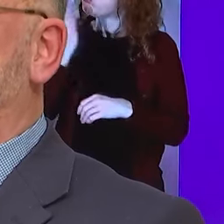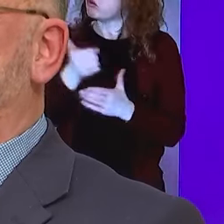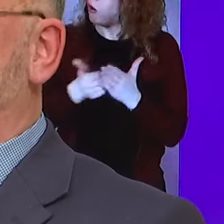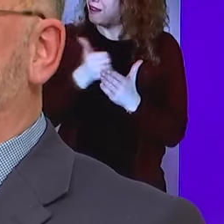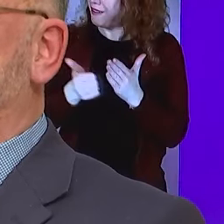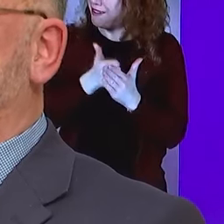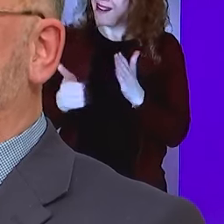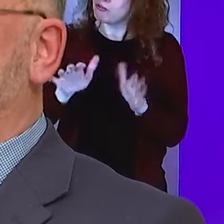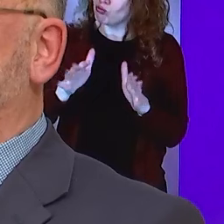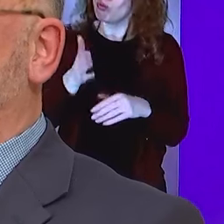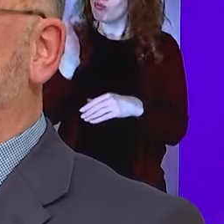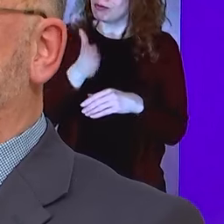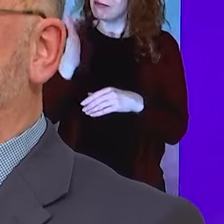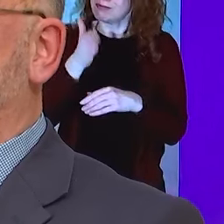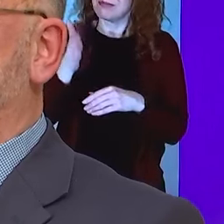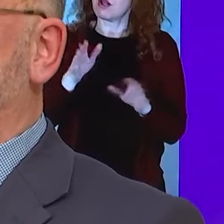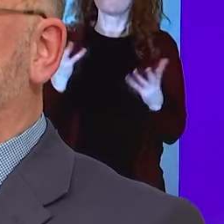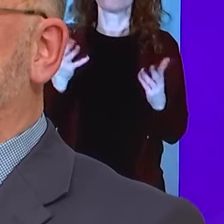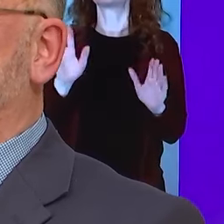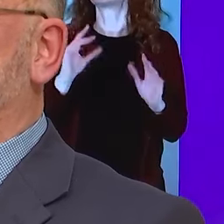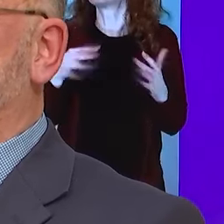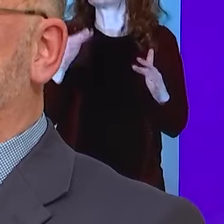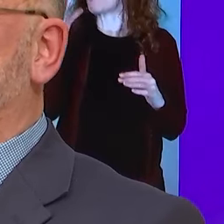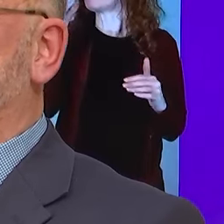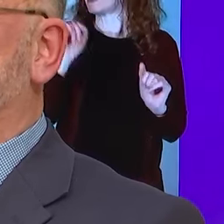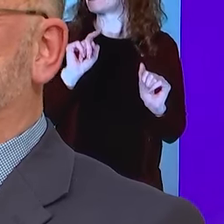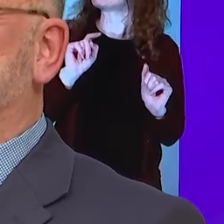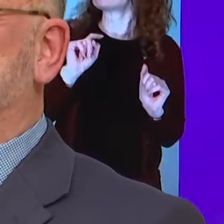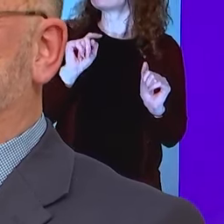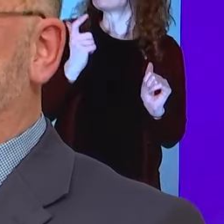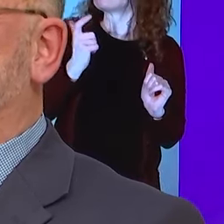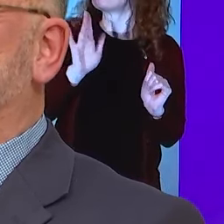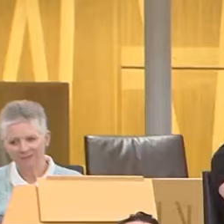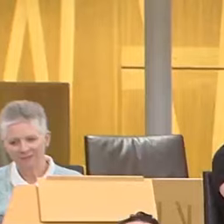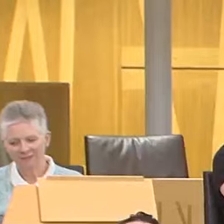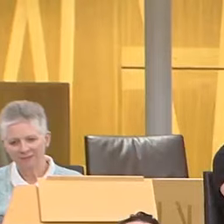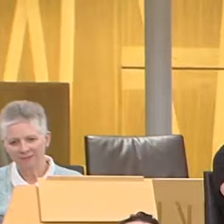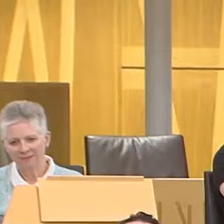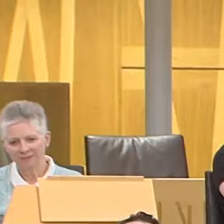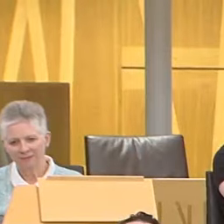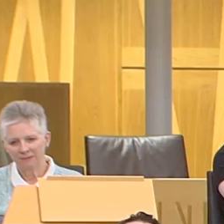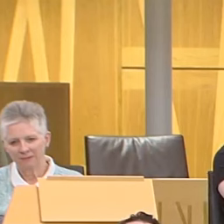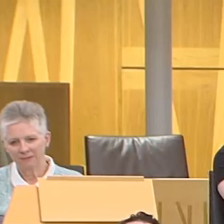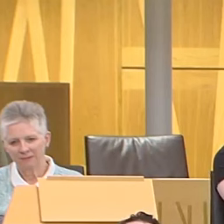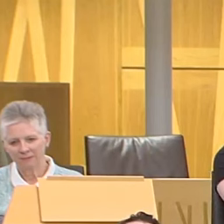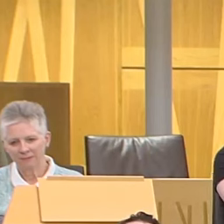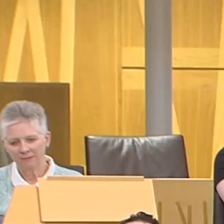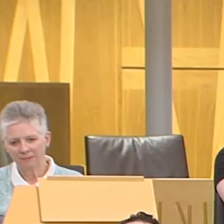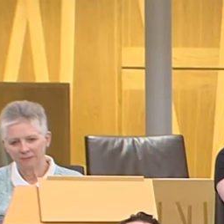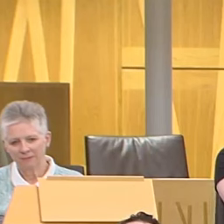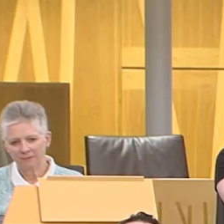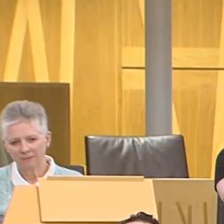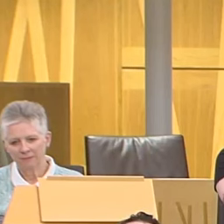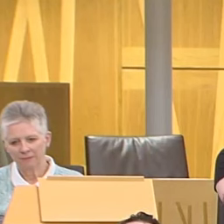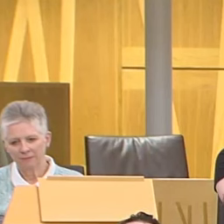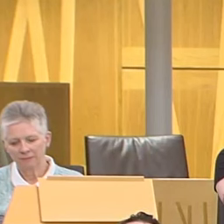relatively regularly for a light lemonade, of course. And when they started to discuss the refit, they